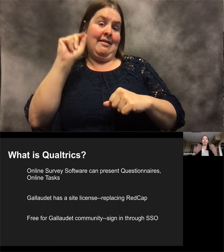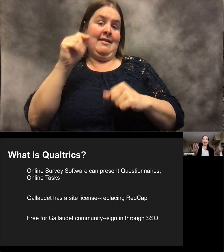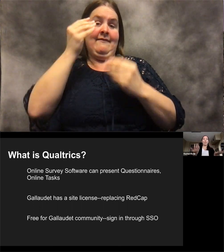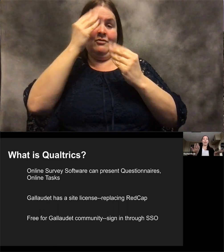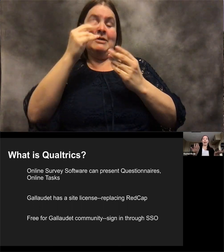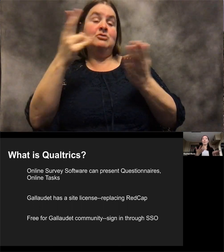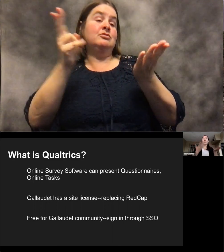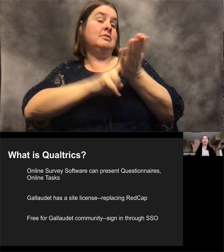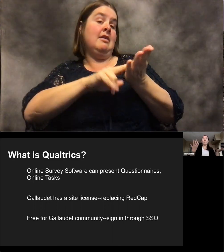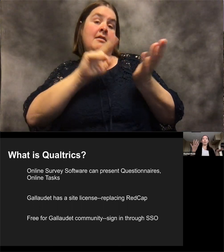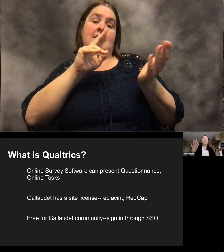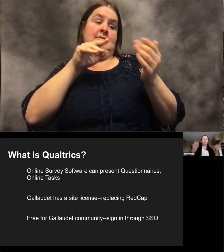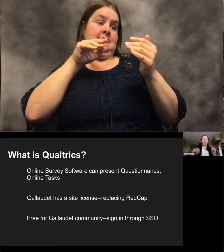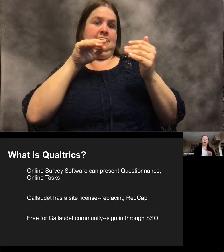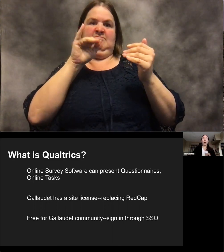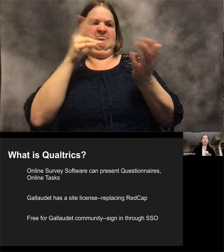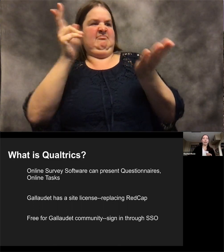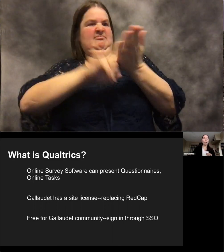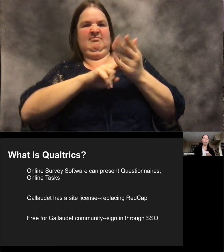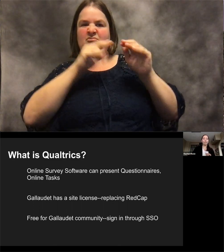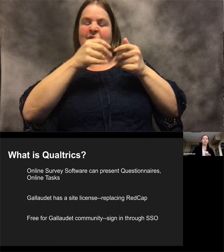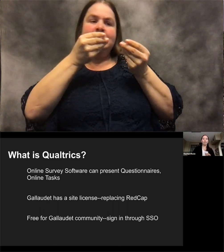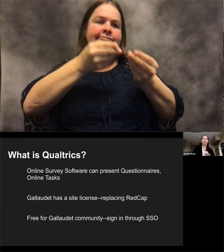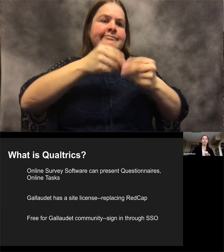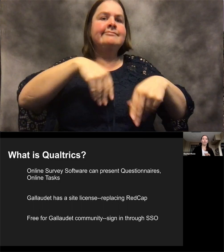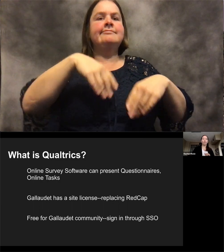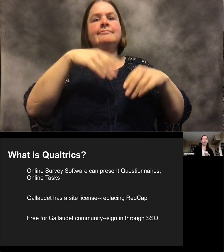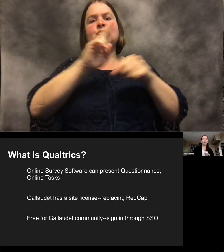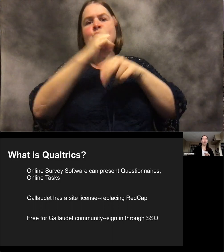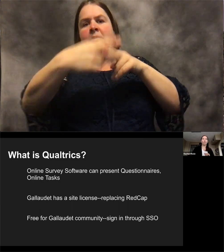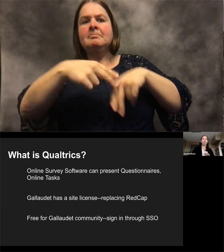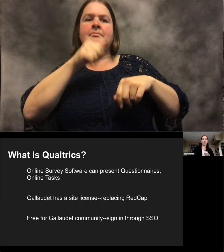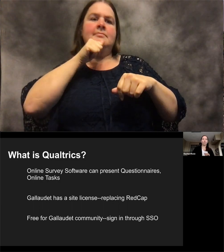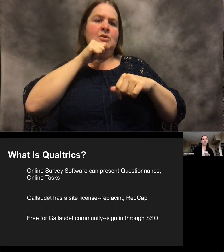And you can set up an account, and it's free for you to access.